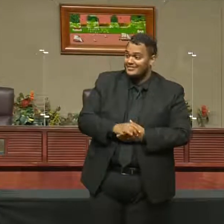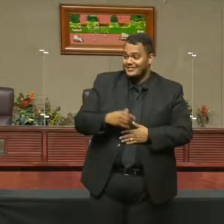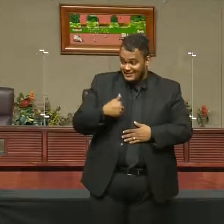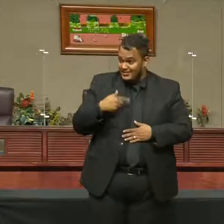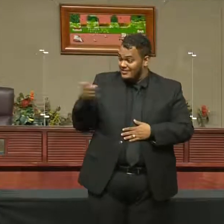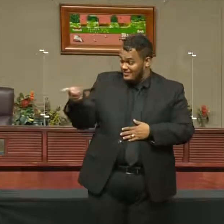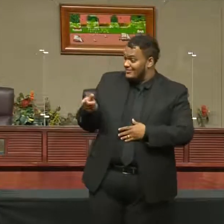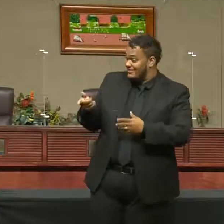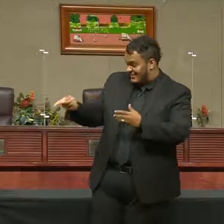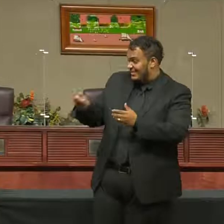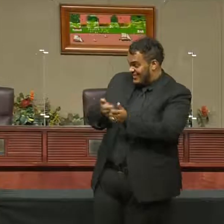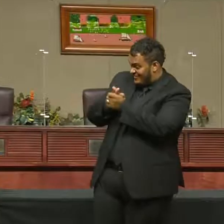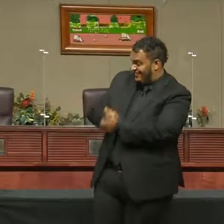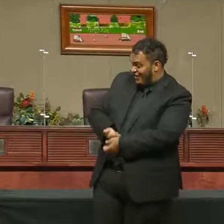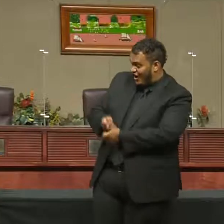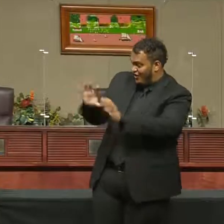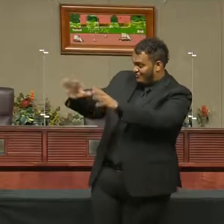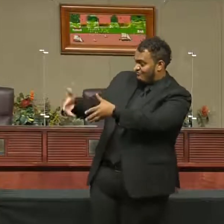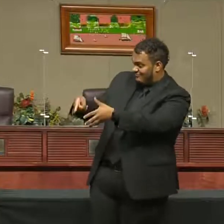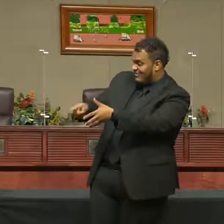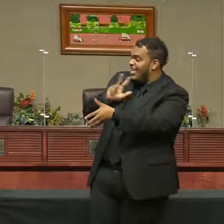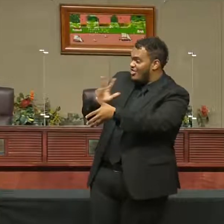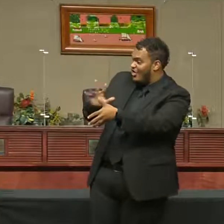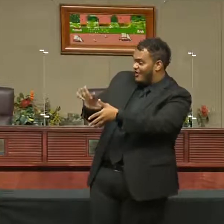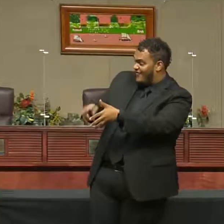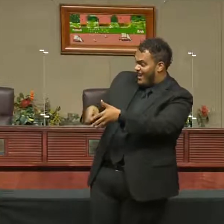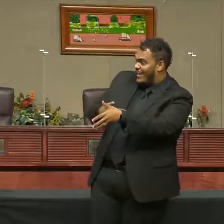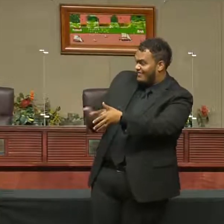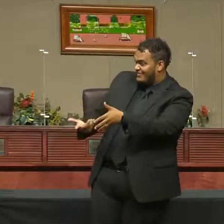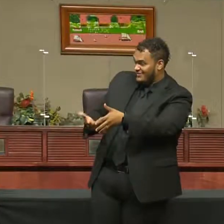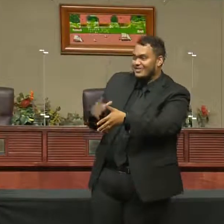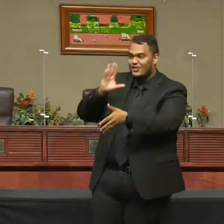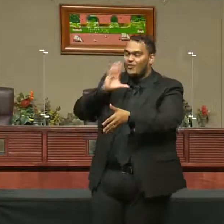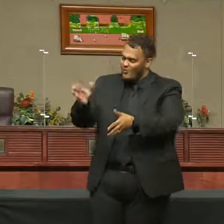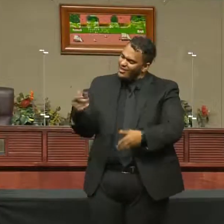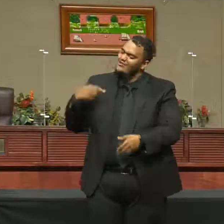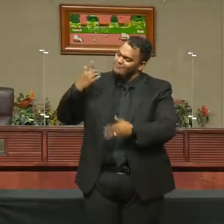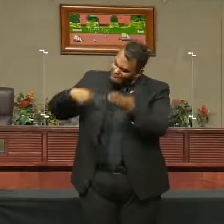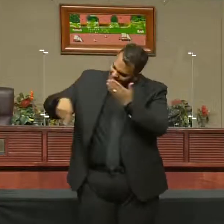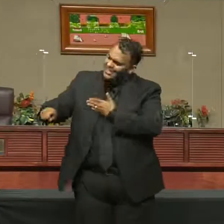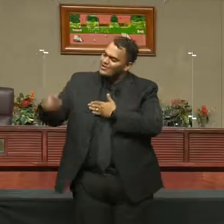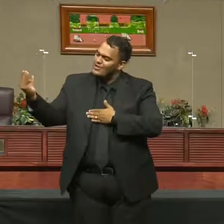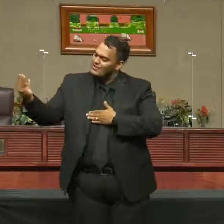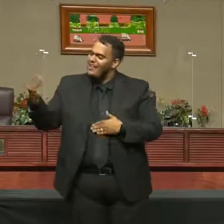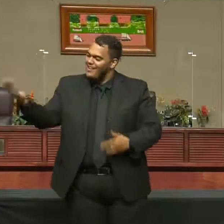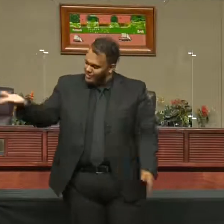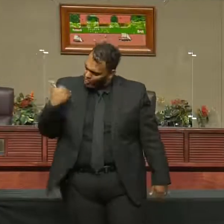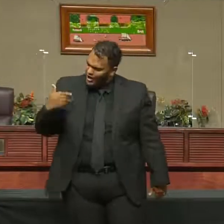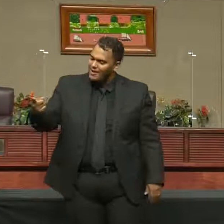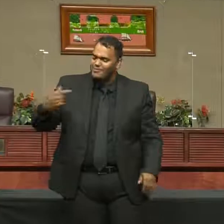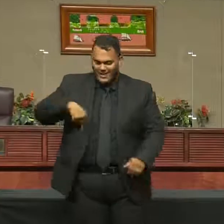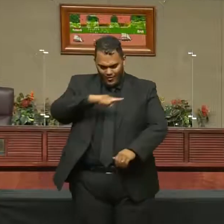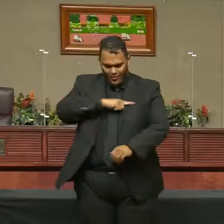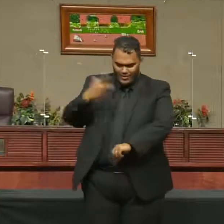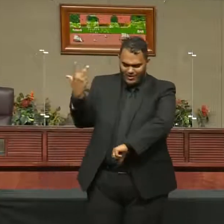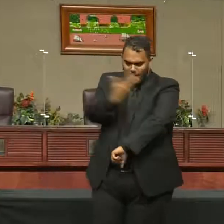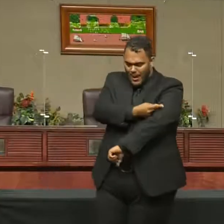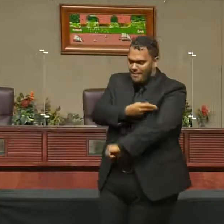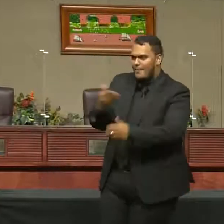that category? Maybe we'll use him to come forward and or others